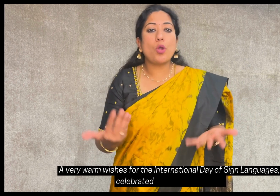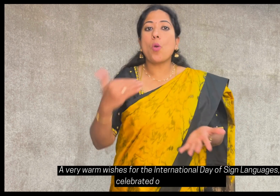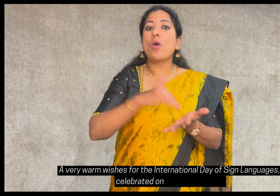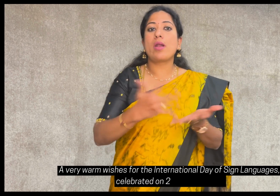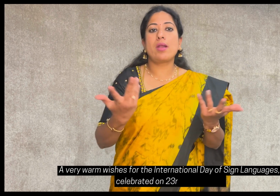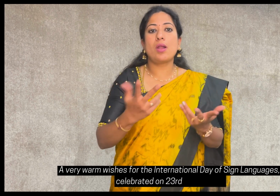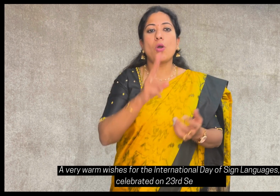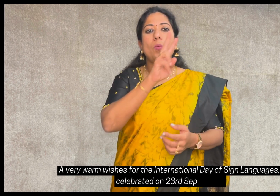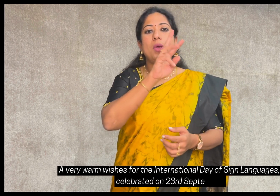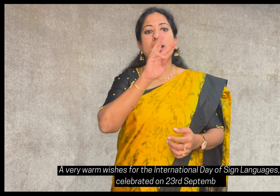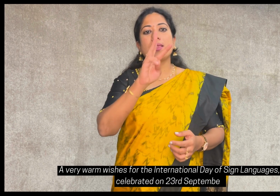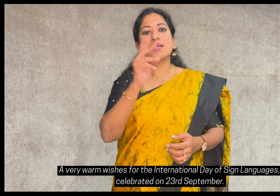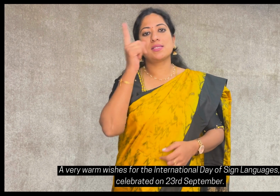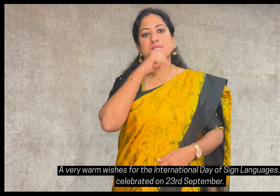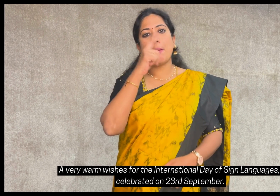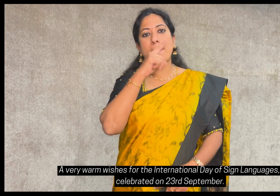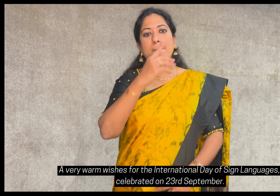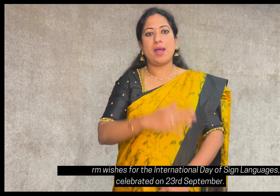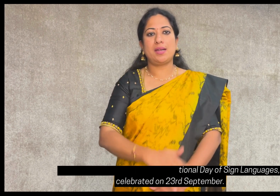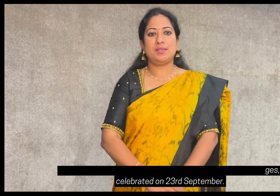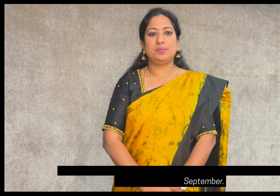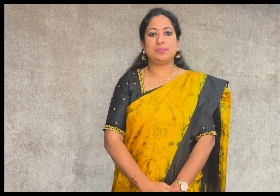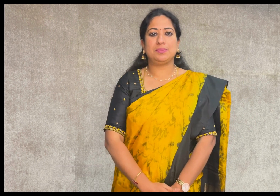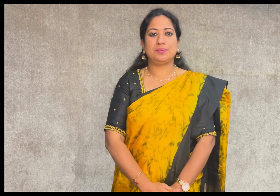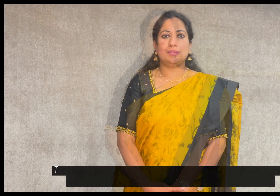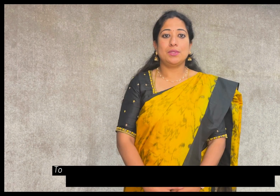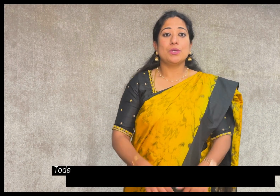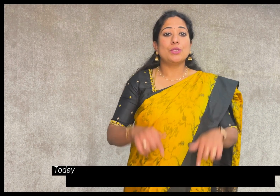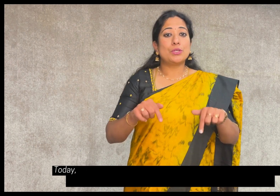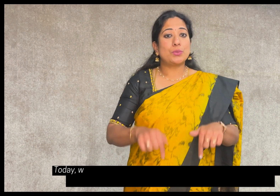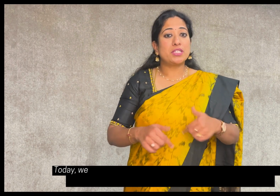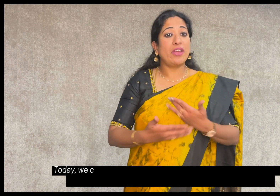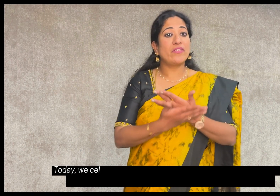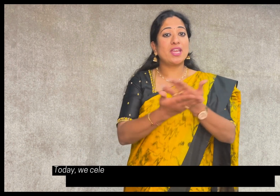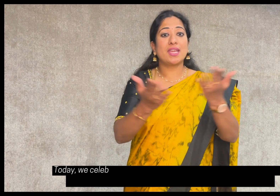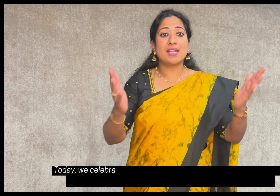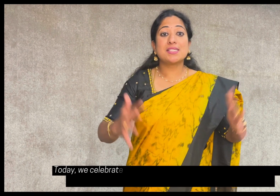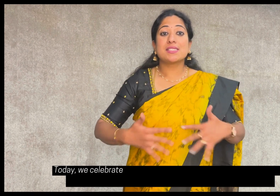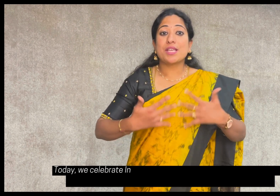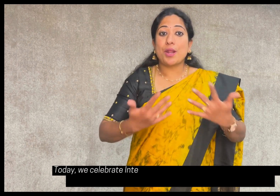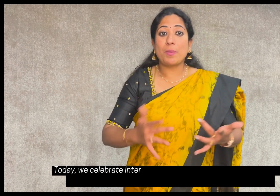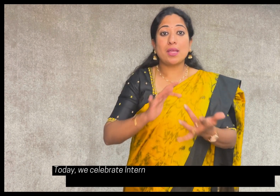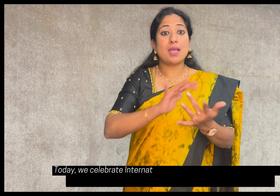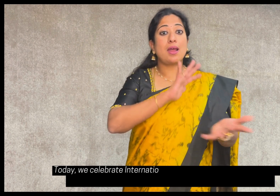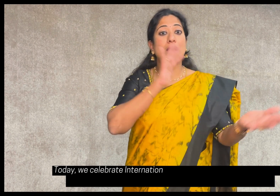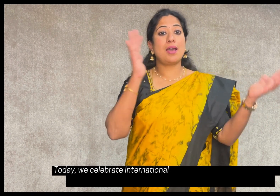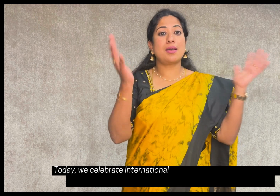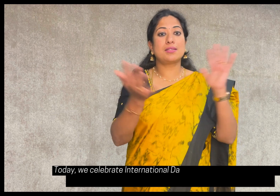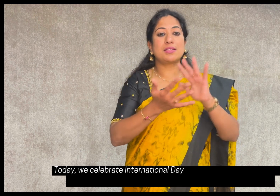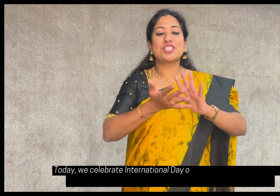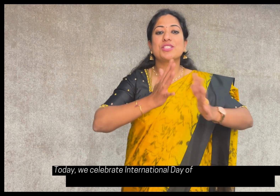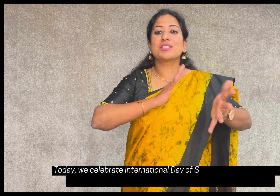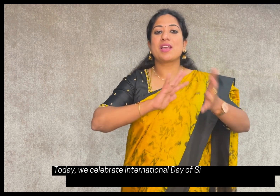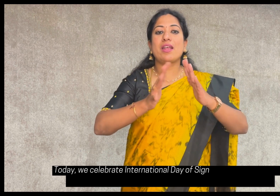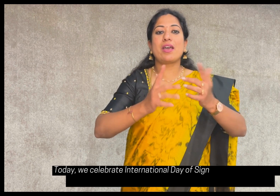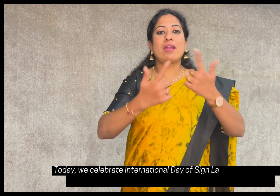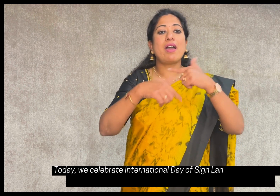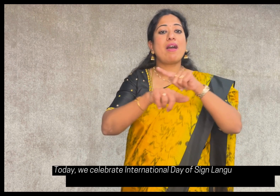celebrated on 23rd September today we celebrate international day